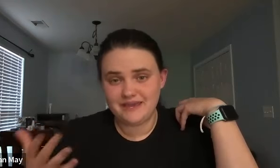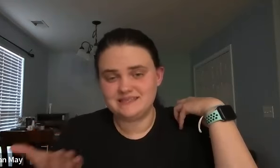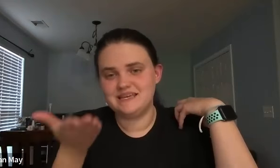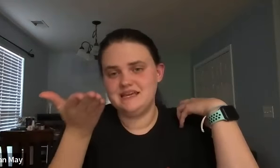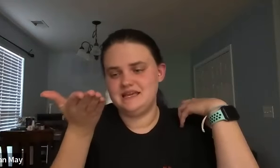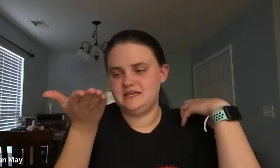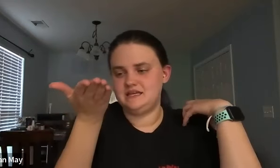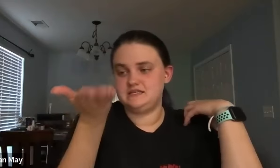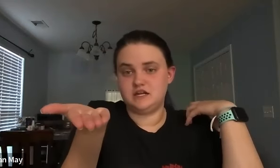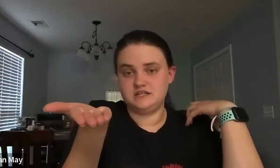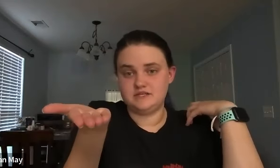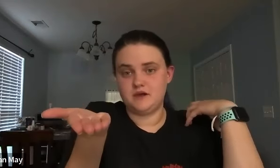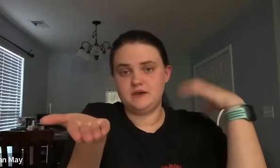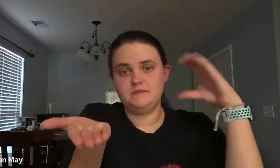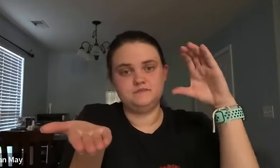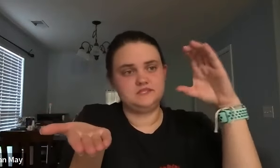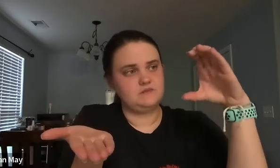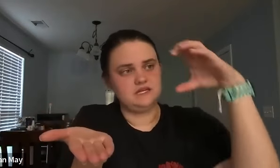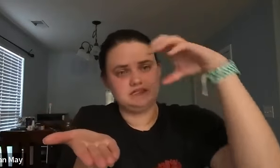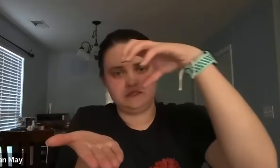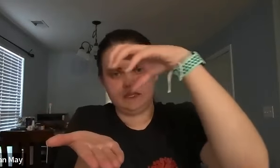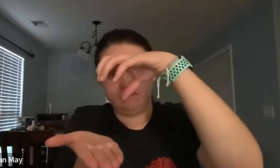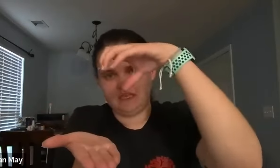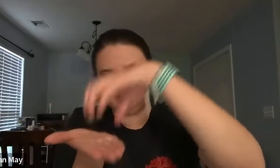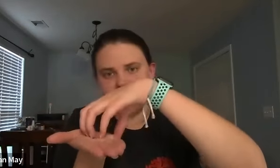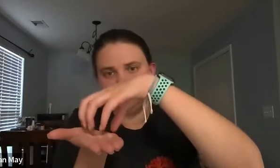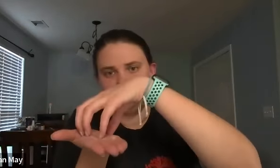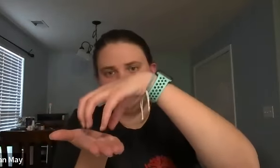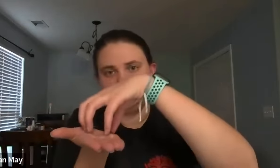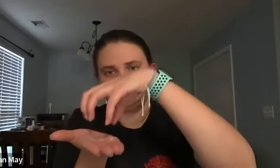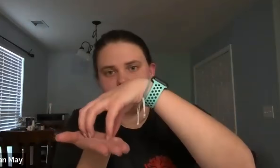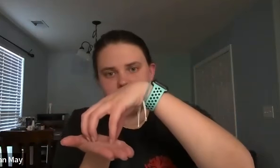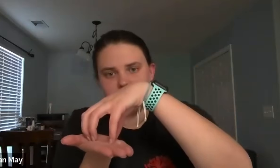cupcakes, is non-dominant palm up. Dominant is kind of in that C, and it's cupcake.